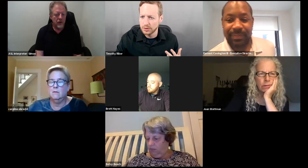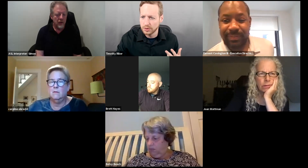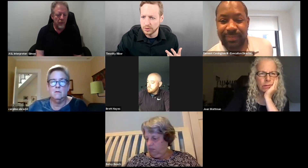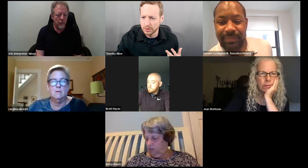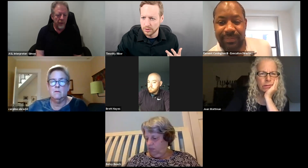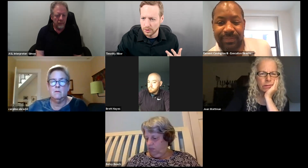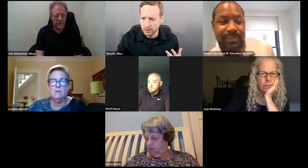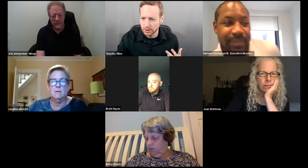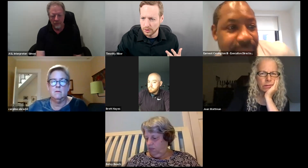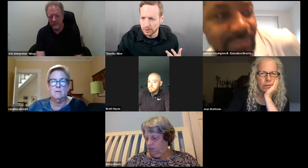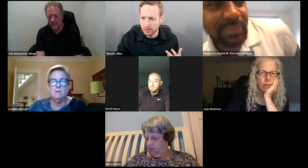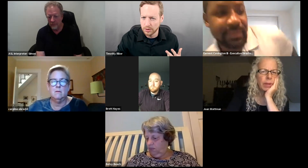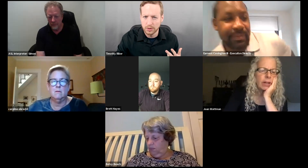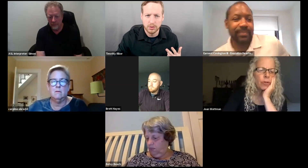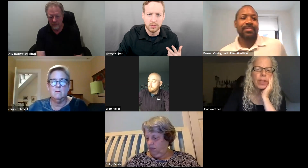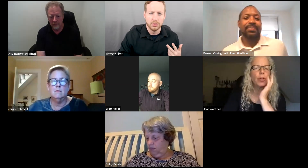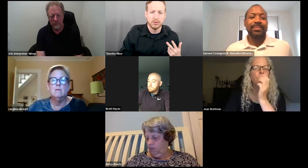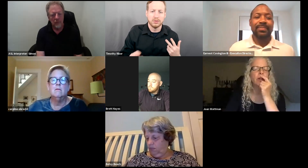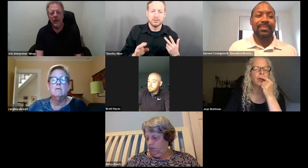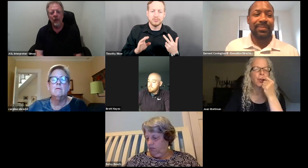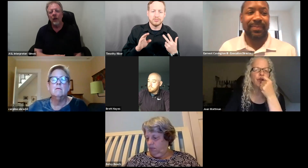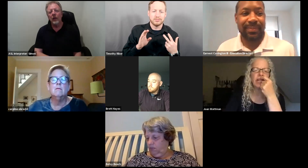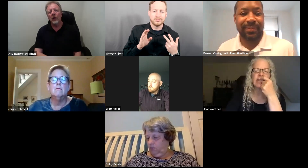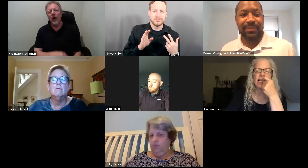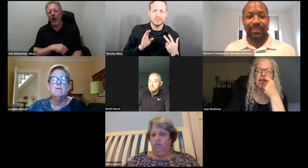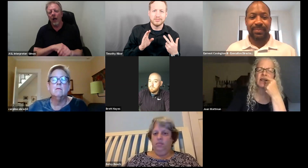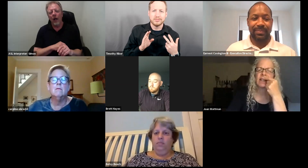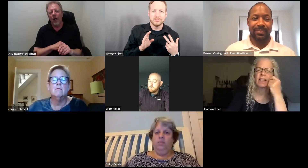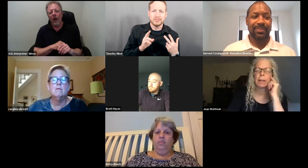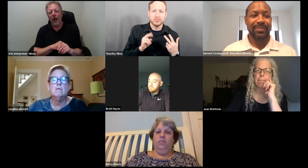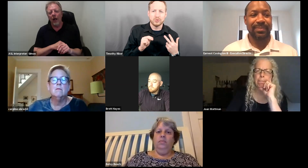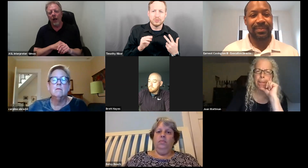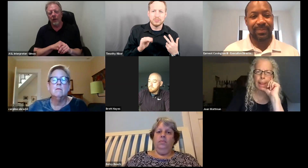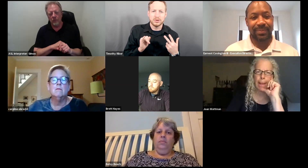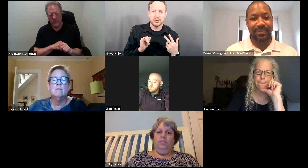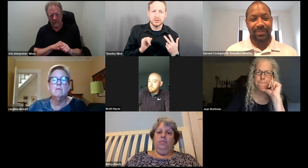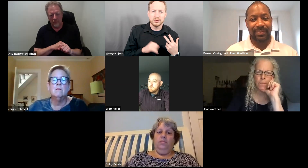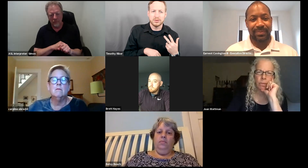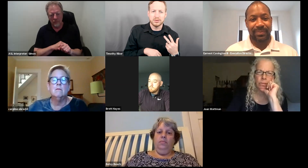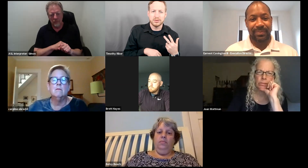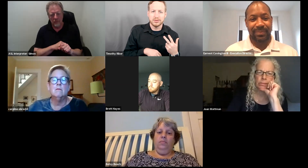Are you still there, Bumi? But I don't think you were there in June, he's saying.